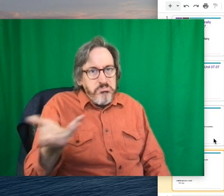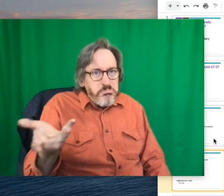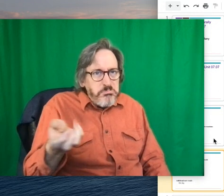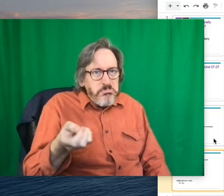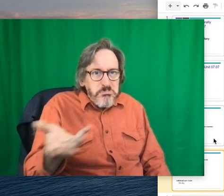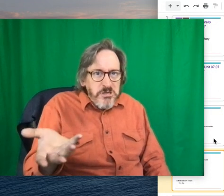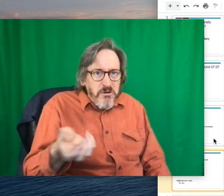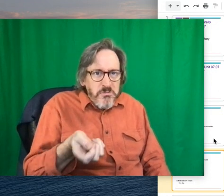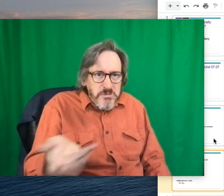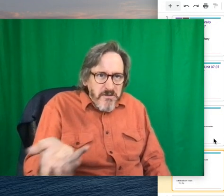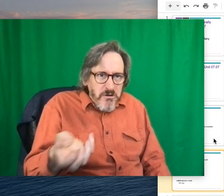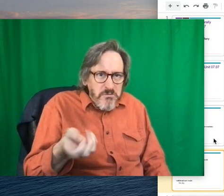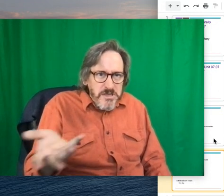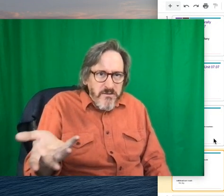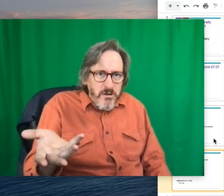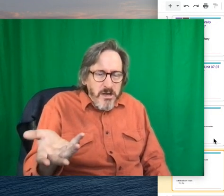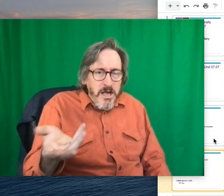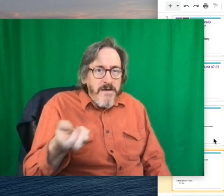Several.